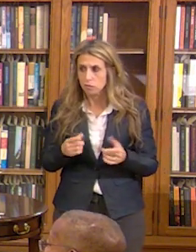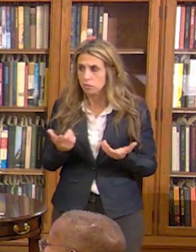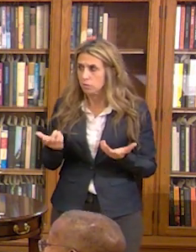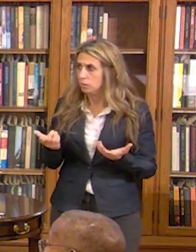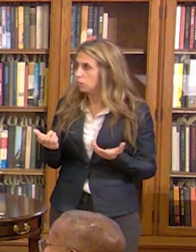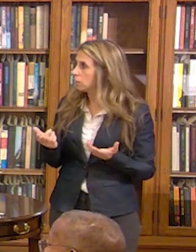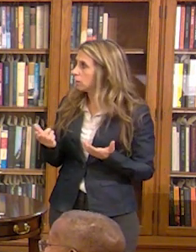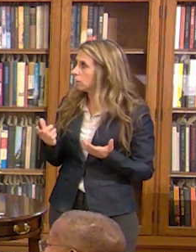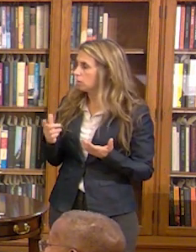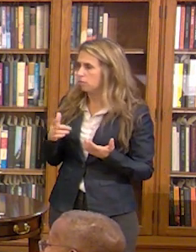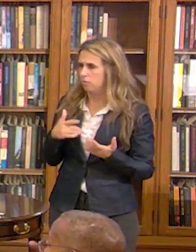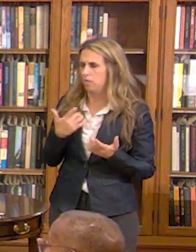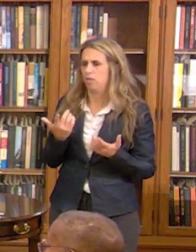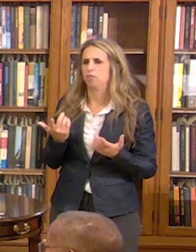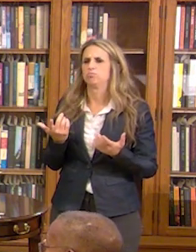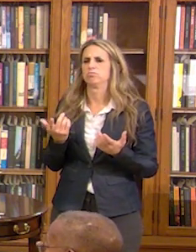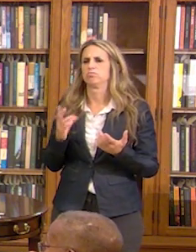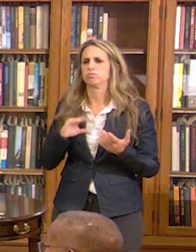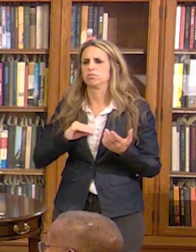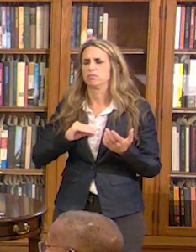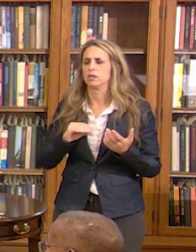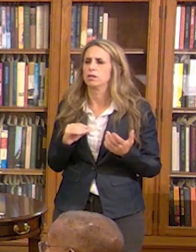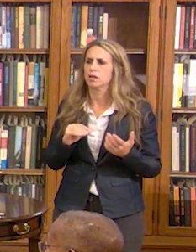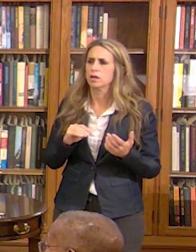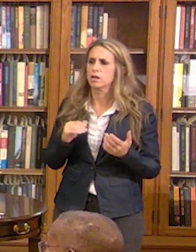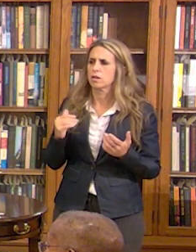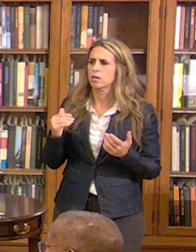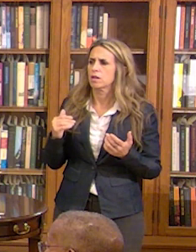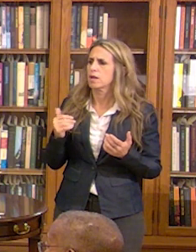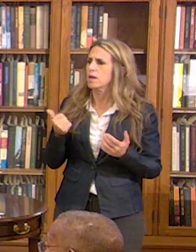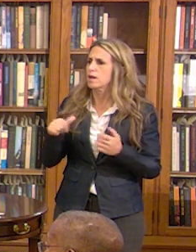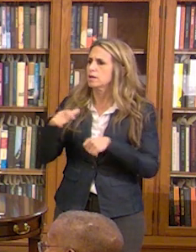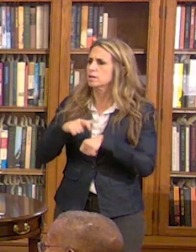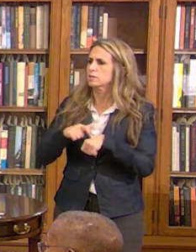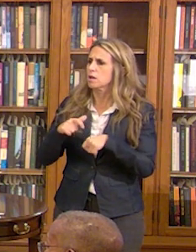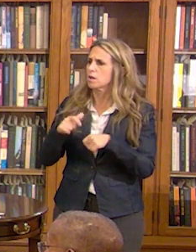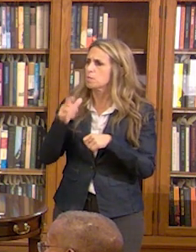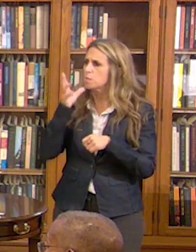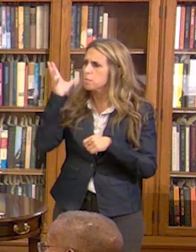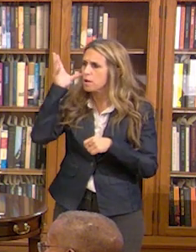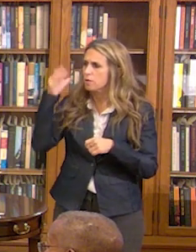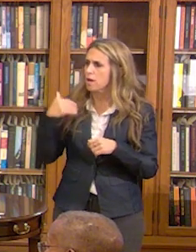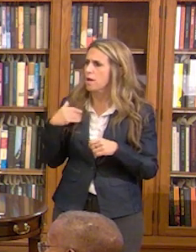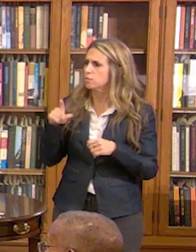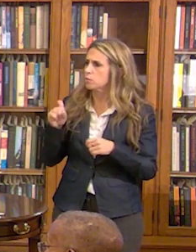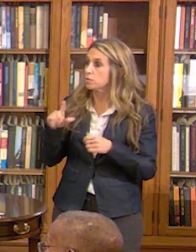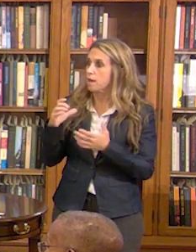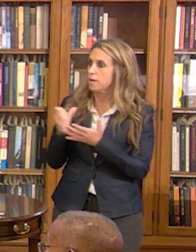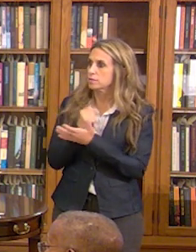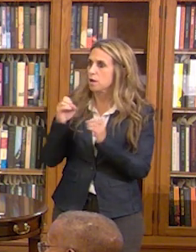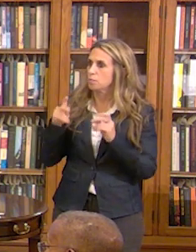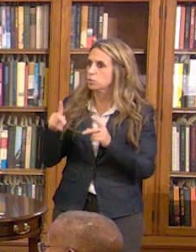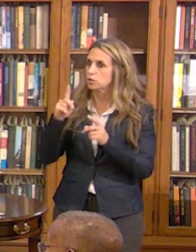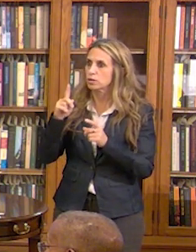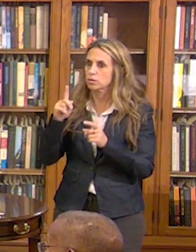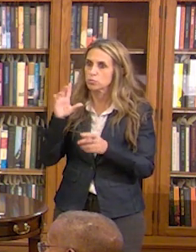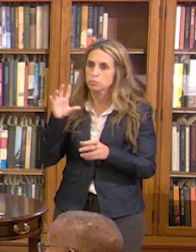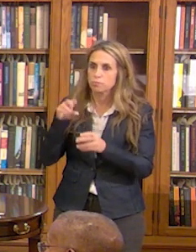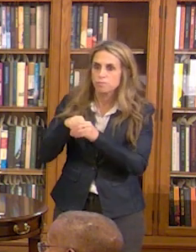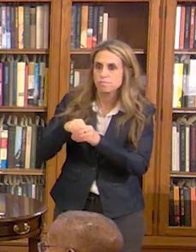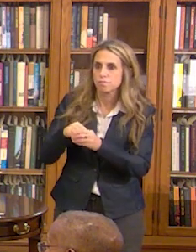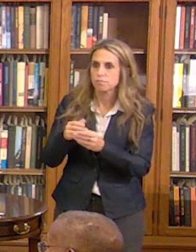radicalize them so it just reminds me that anytime a parent has a question that's an opportunity to engage to